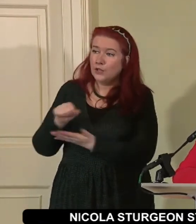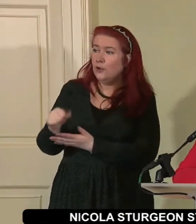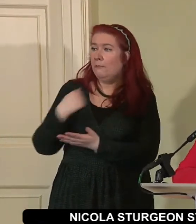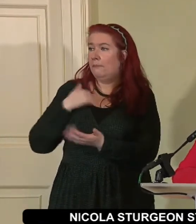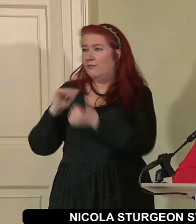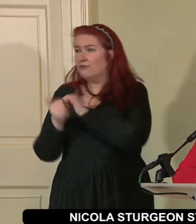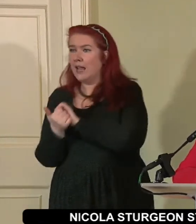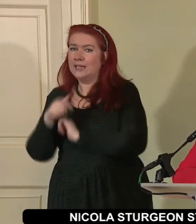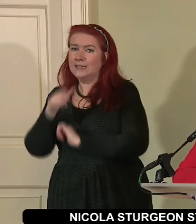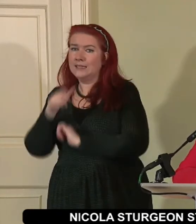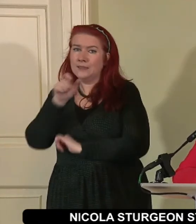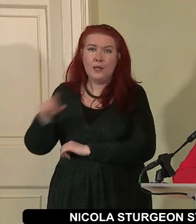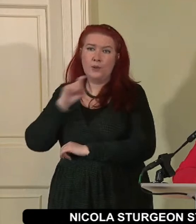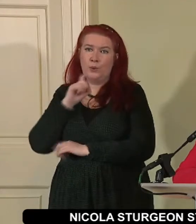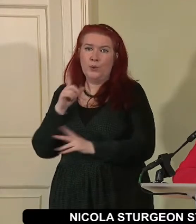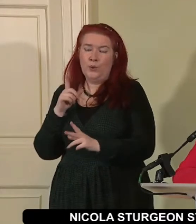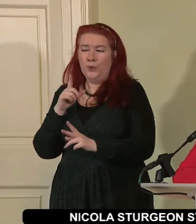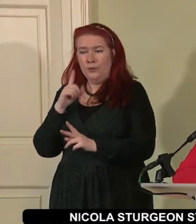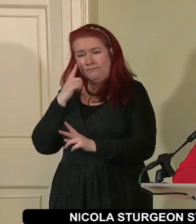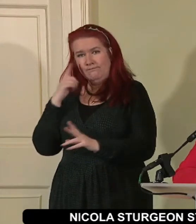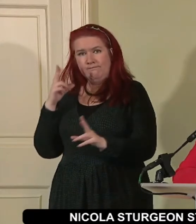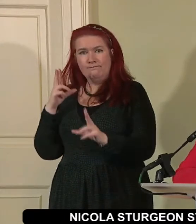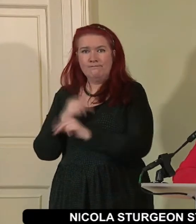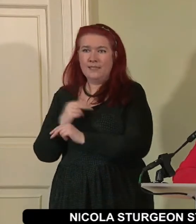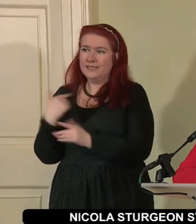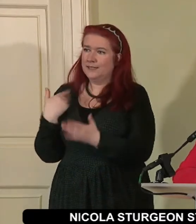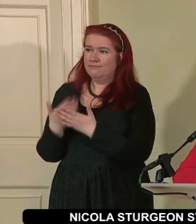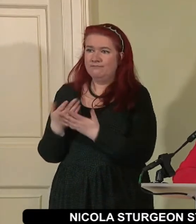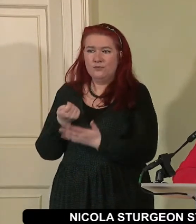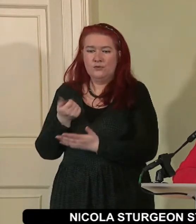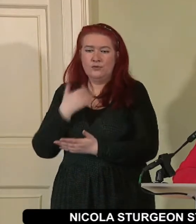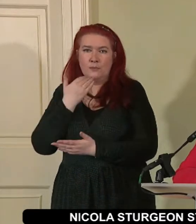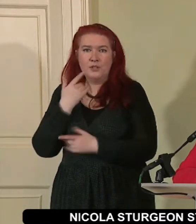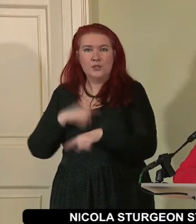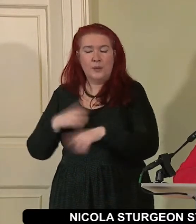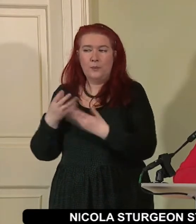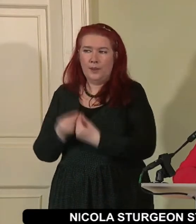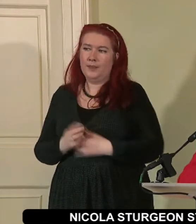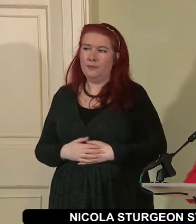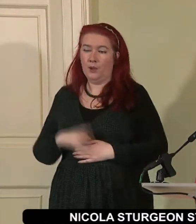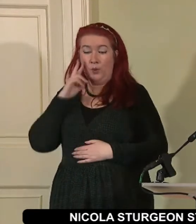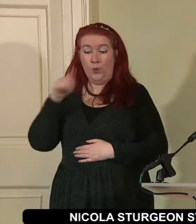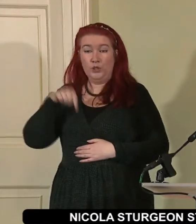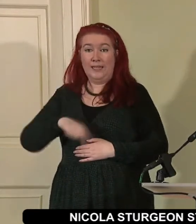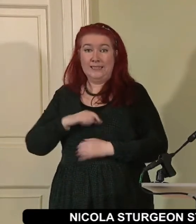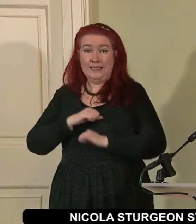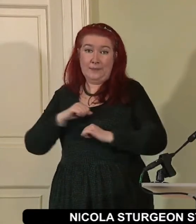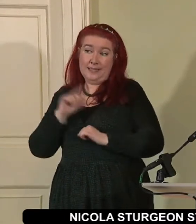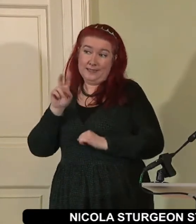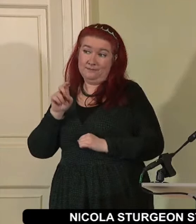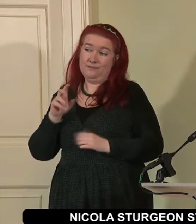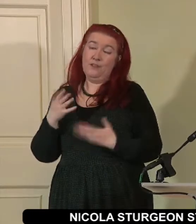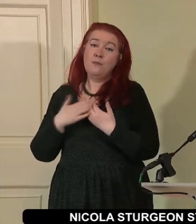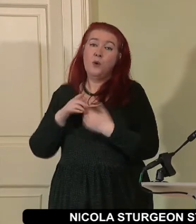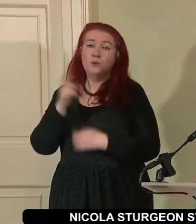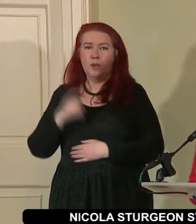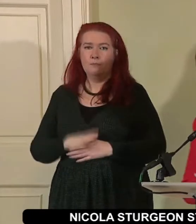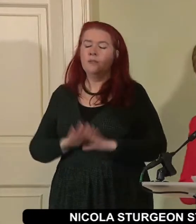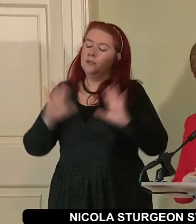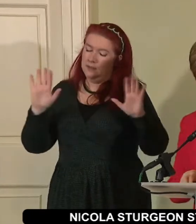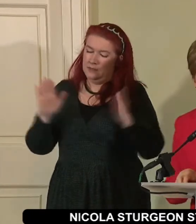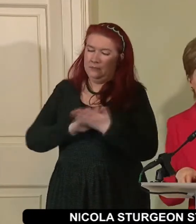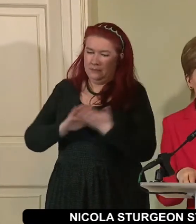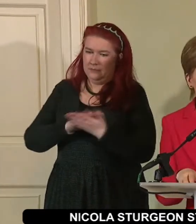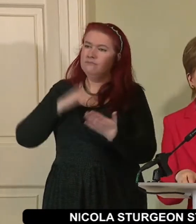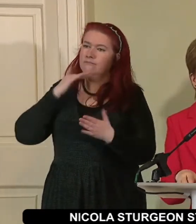friends that I've not had much opportunity to spend time with. But watch this space, there's plenty more to come. Right, with that, I'm going